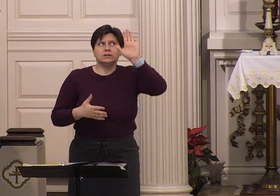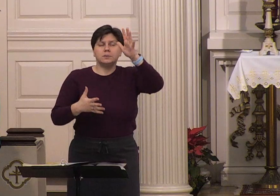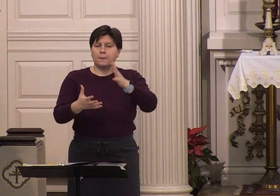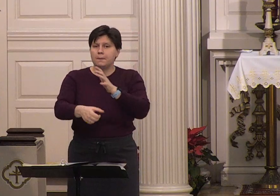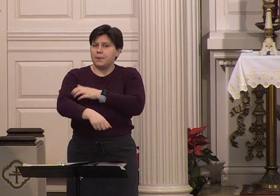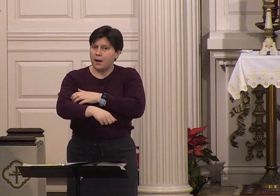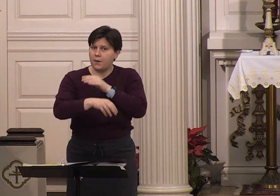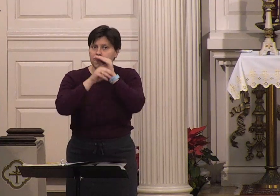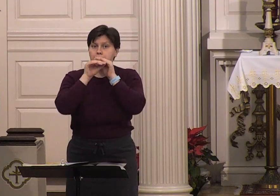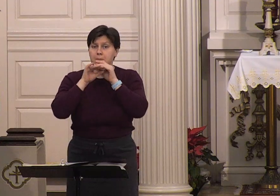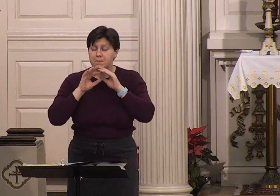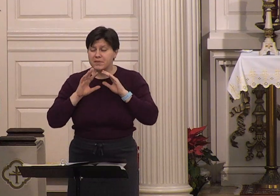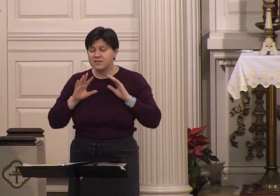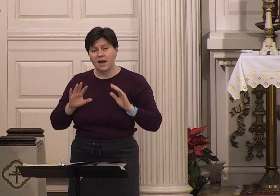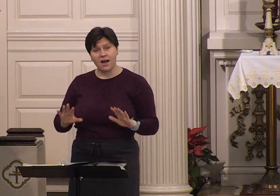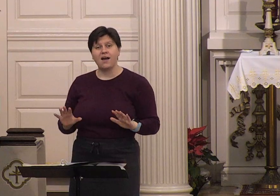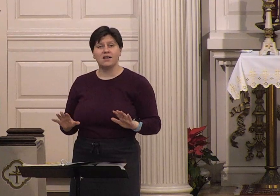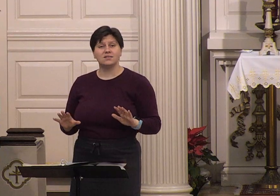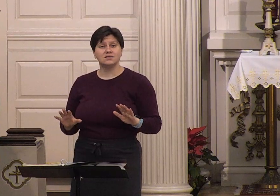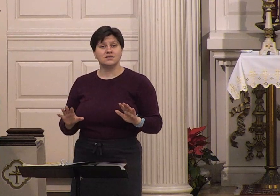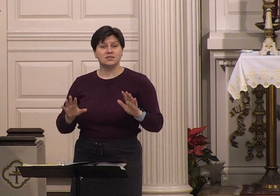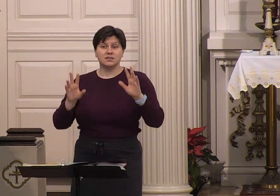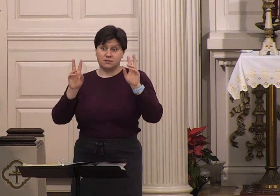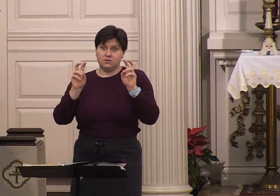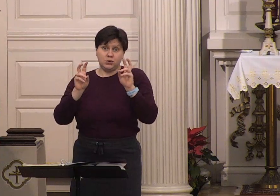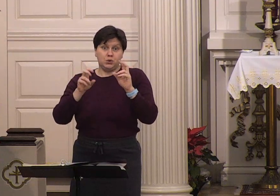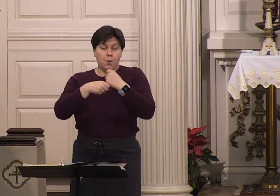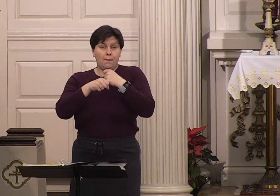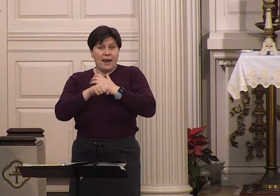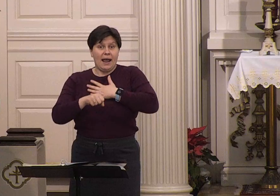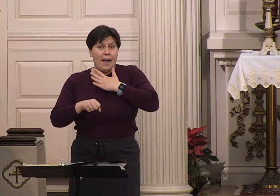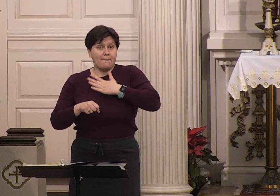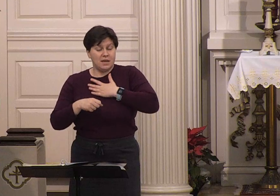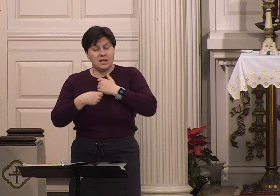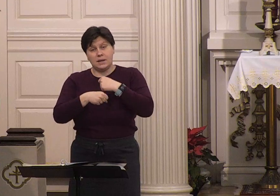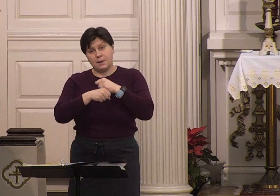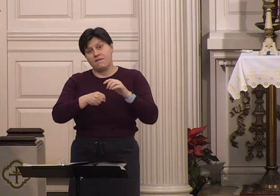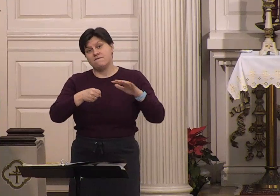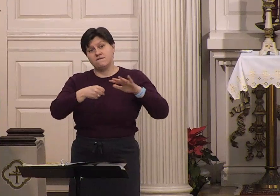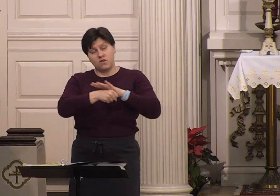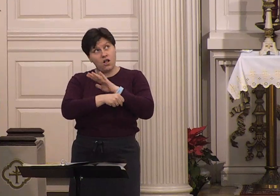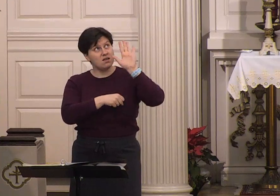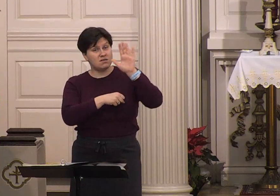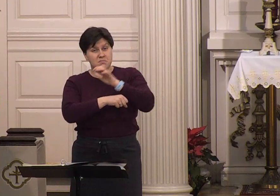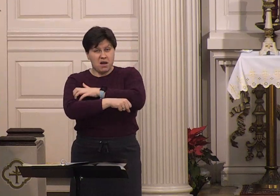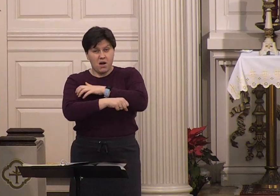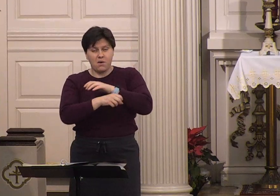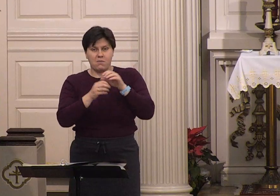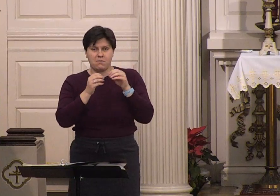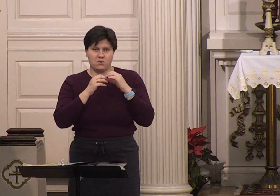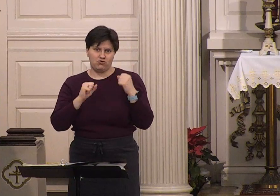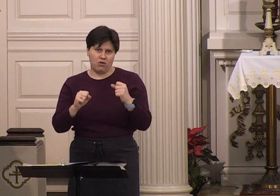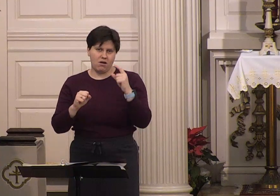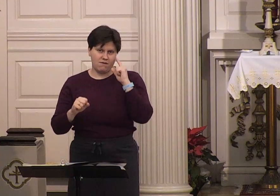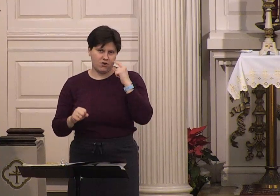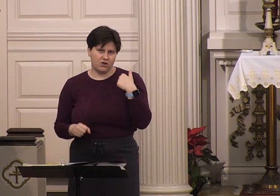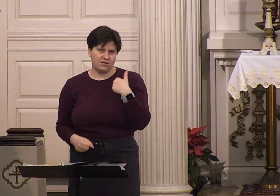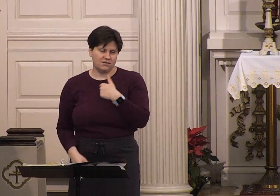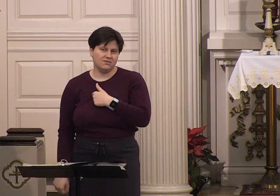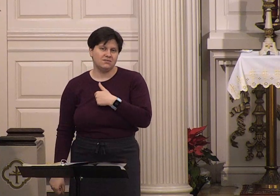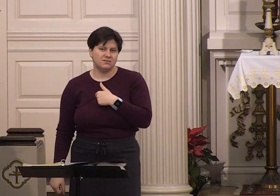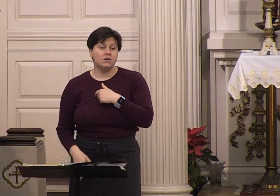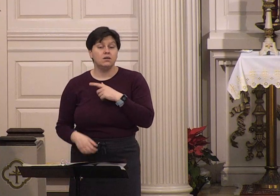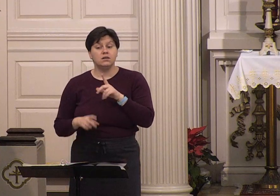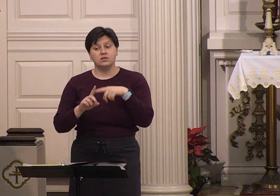bless, to make happy, to make full, is stronger. So that by the time Jesus gets to